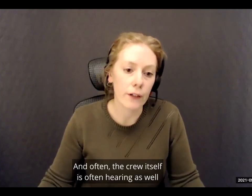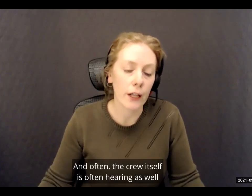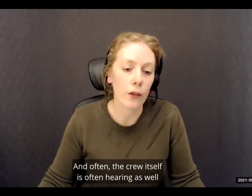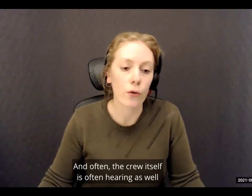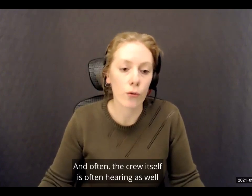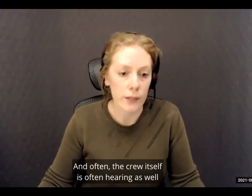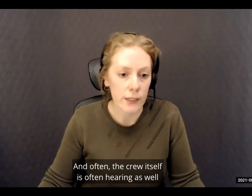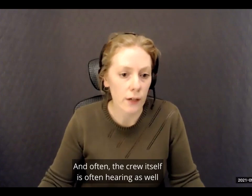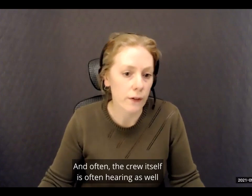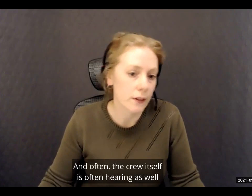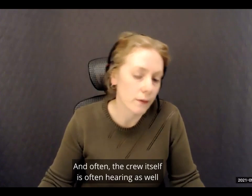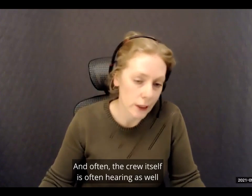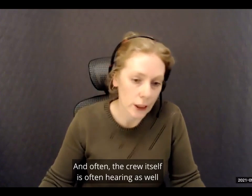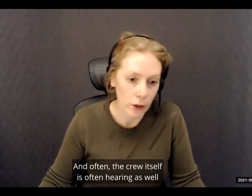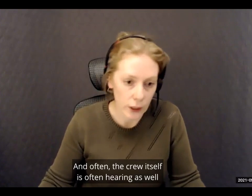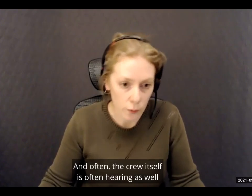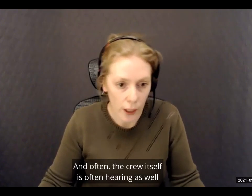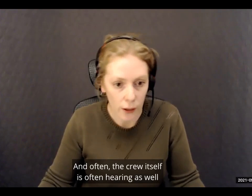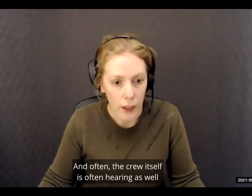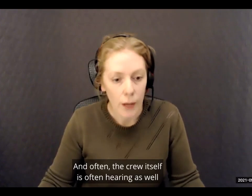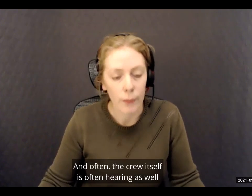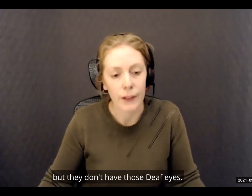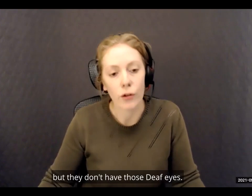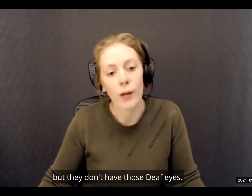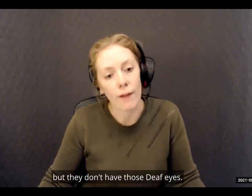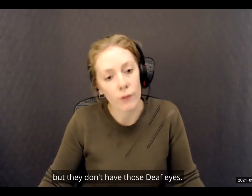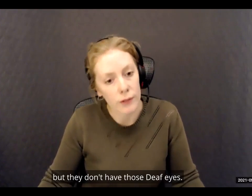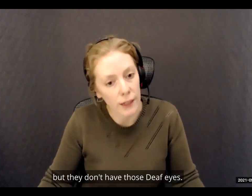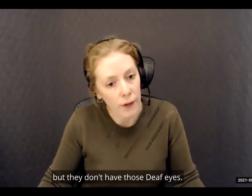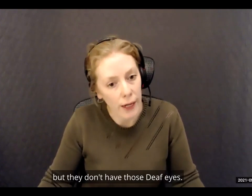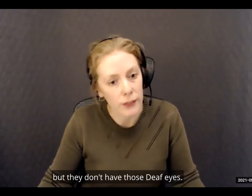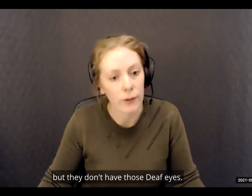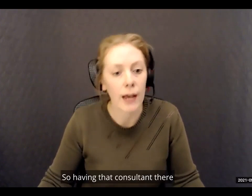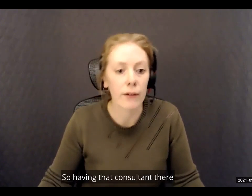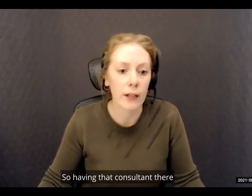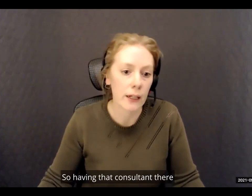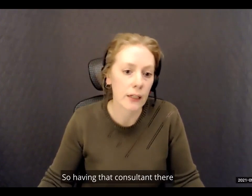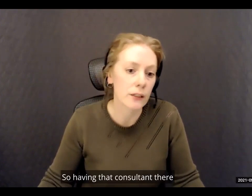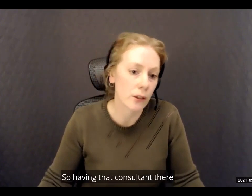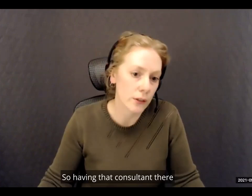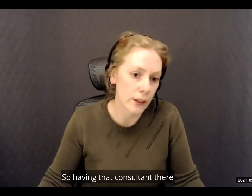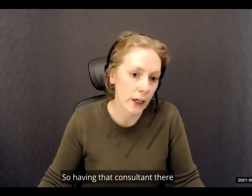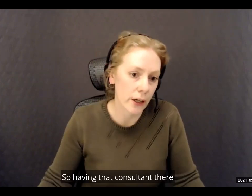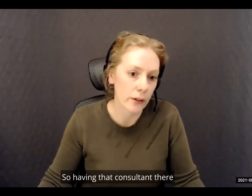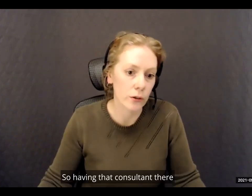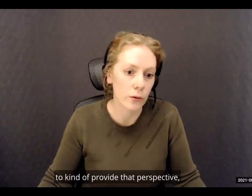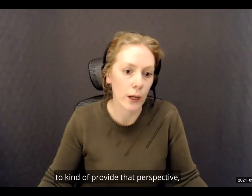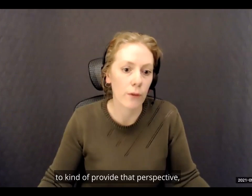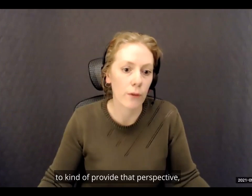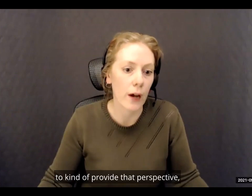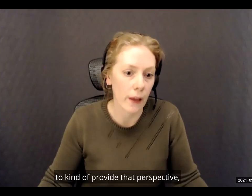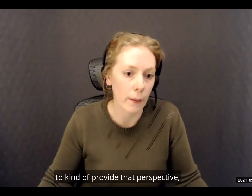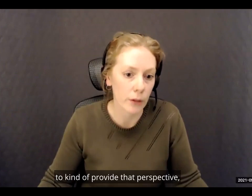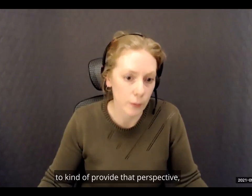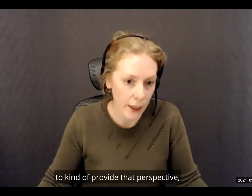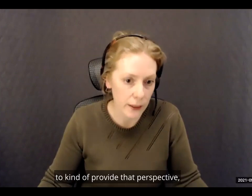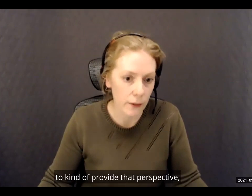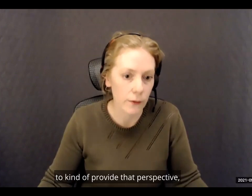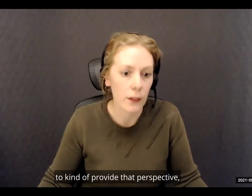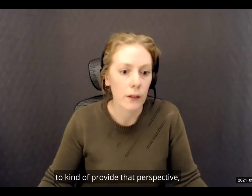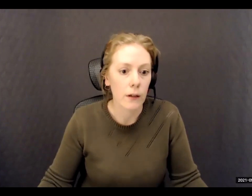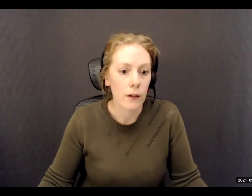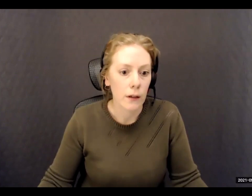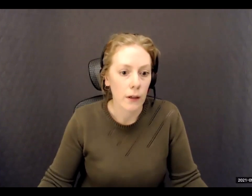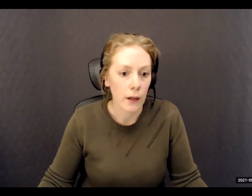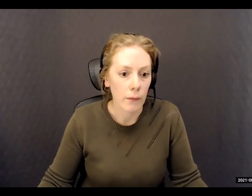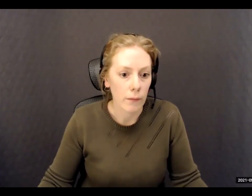And often the crew itself is often hearing as well, but they don't have those deaf eyes. So having that consultant there to kind of provide that